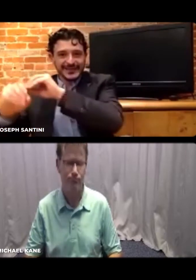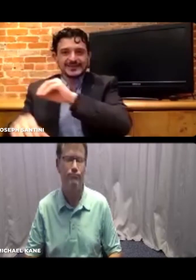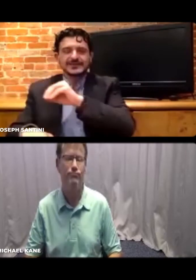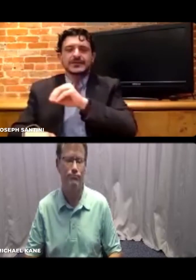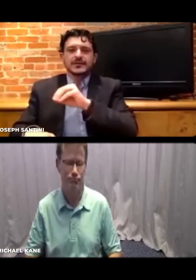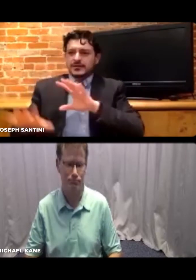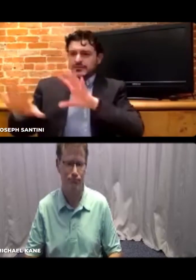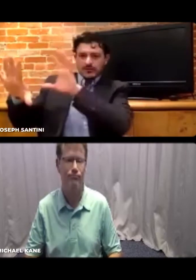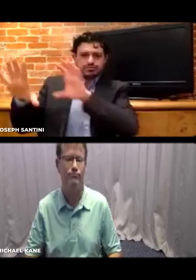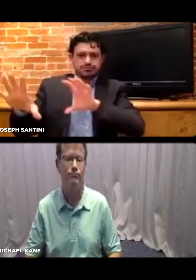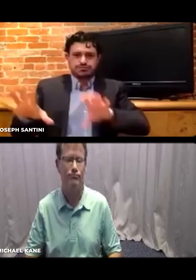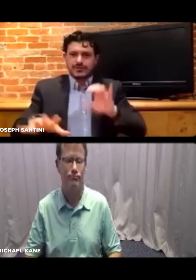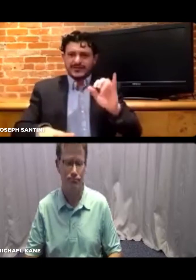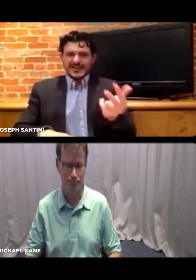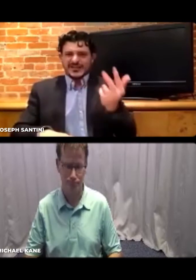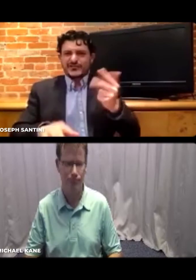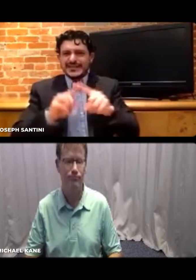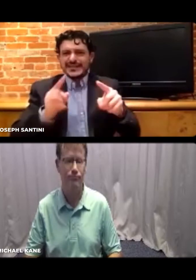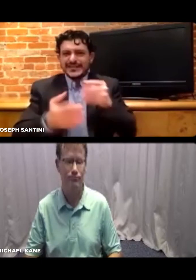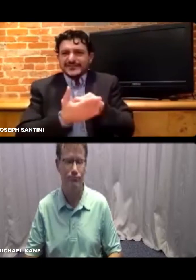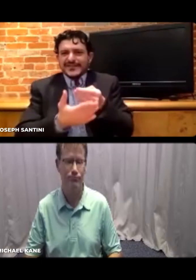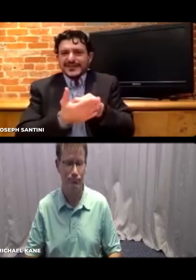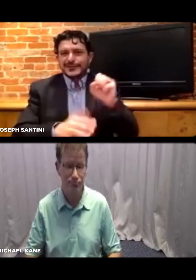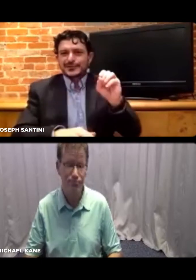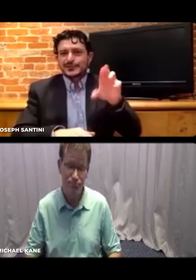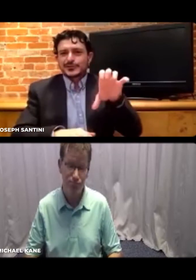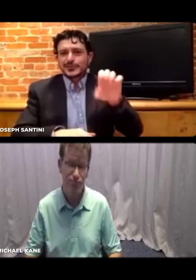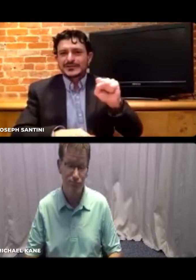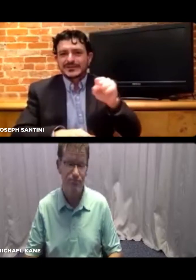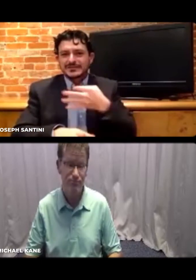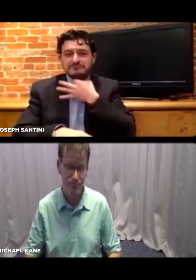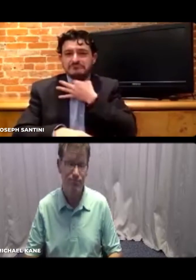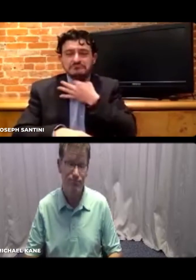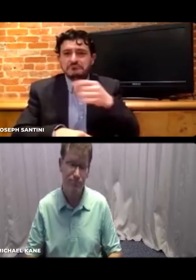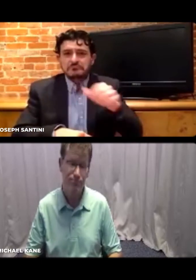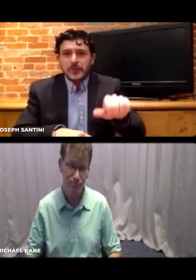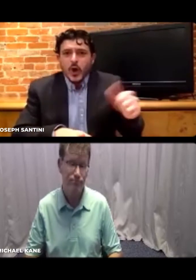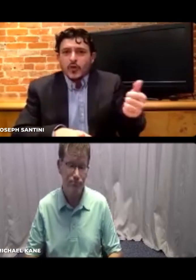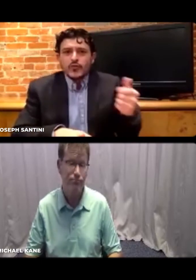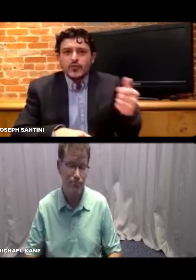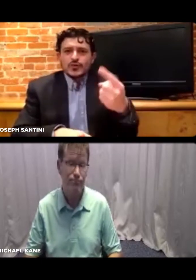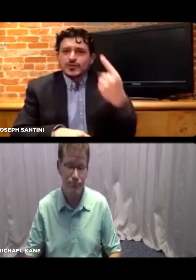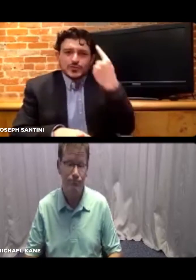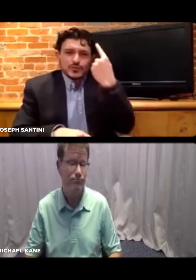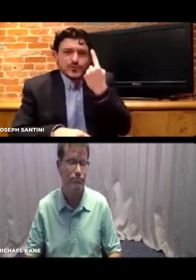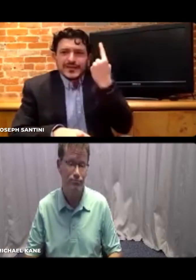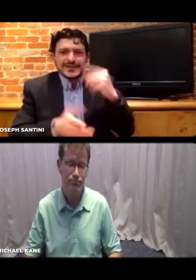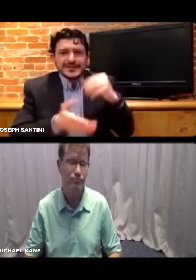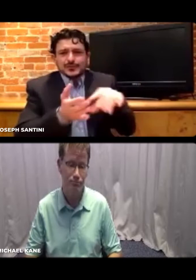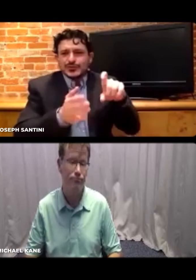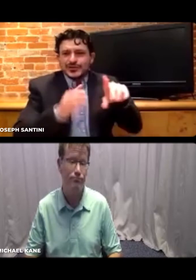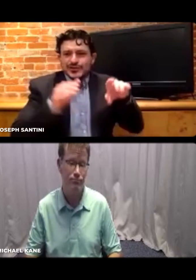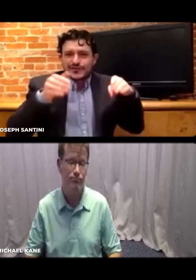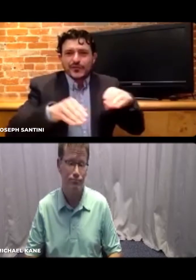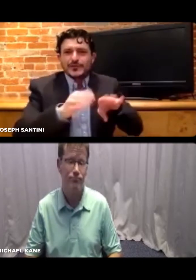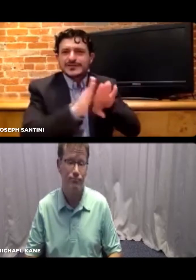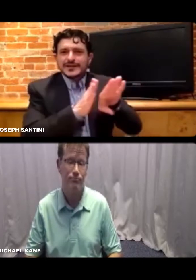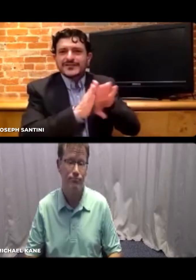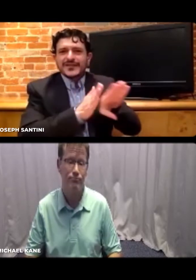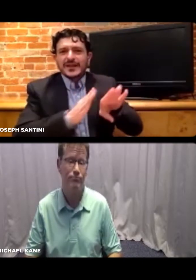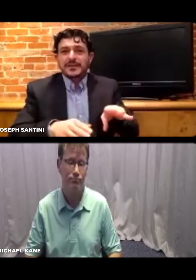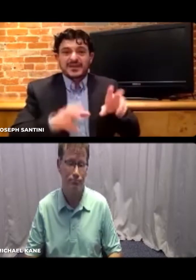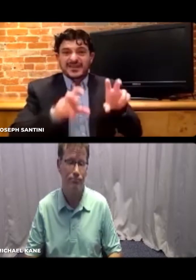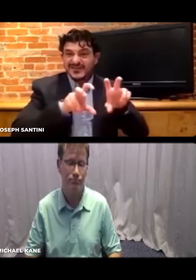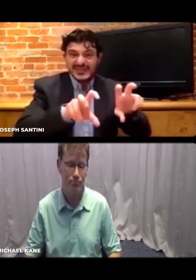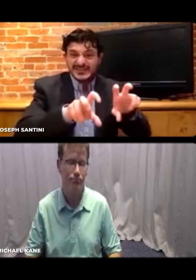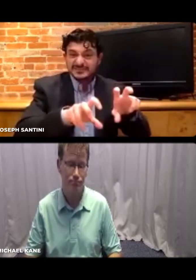another for midterm savings for money you might need to use. So we discussed having 3 different accounts. And I'm just curious what your thoughts are